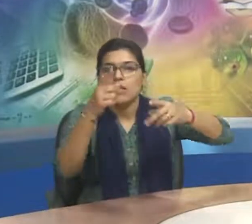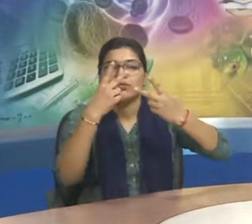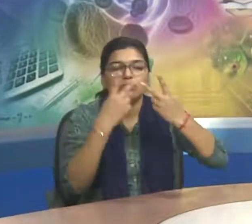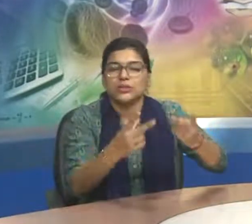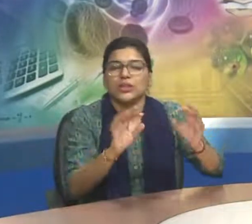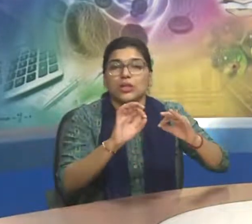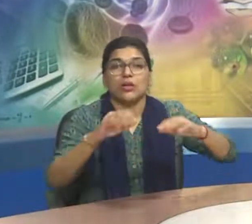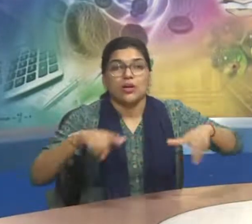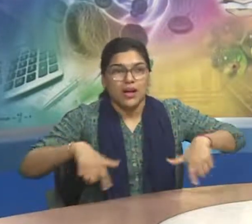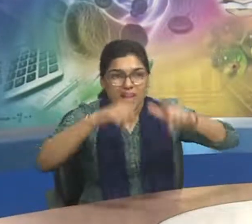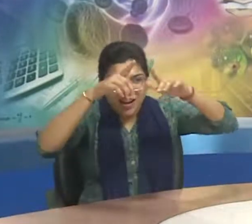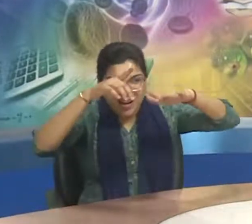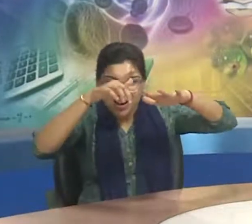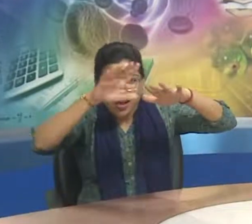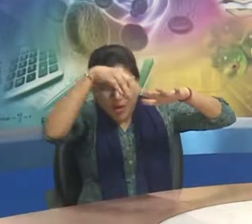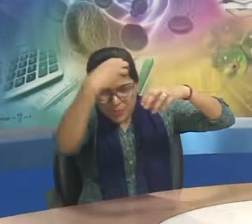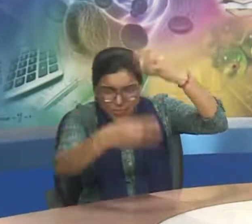Whenever there is an animal who is dead,